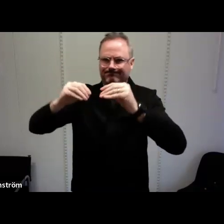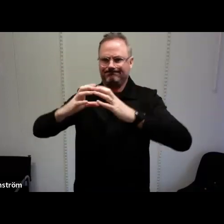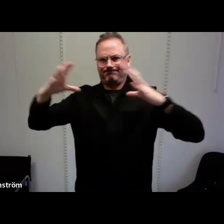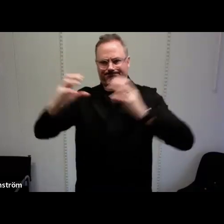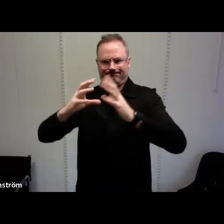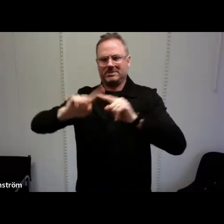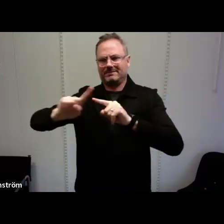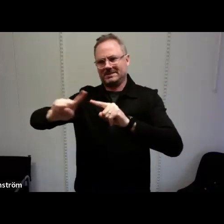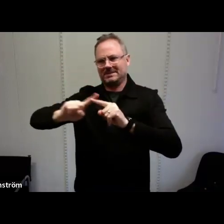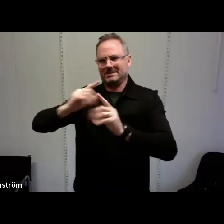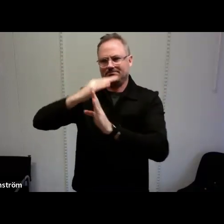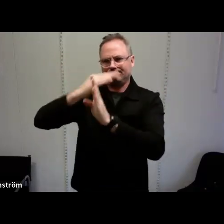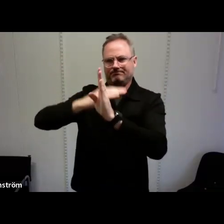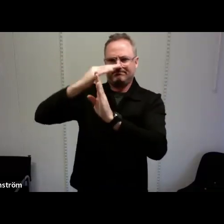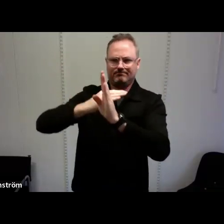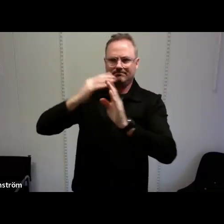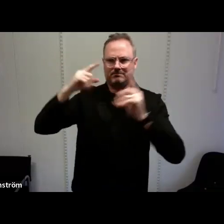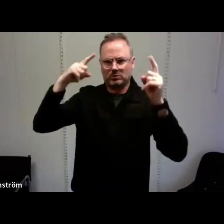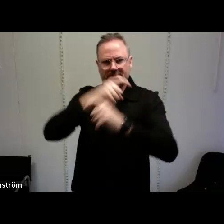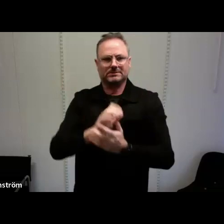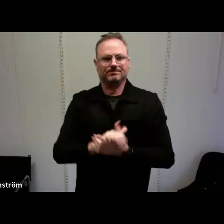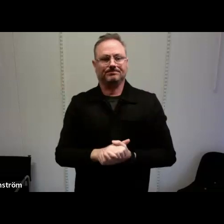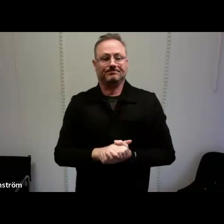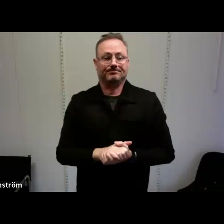sentences in their SRT.